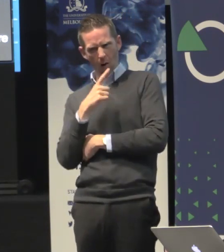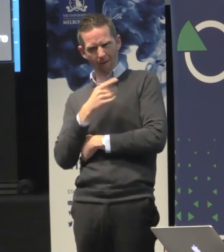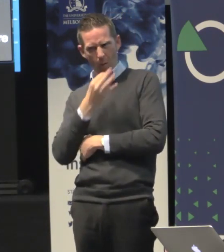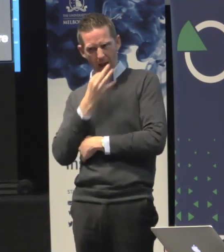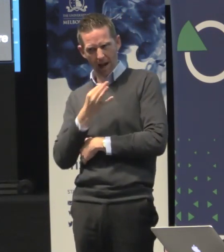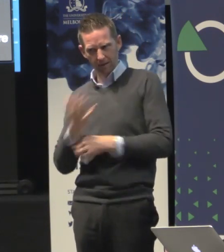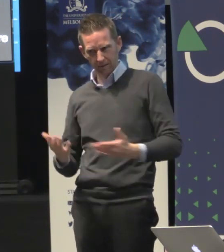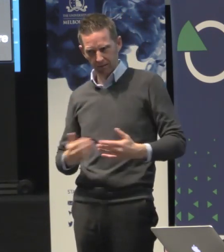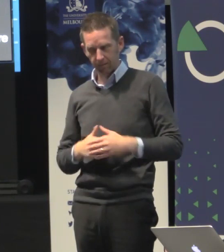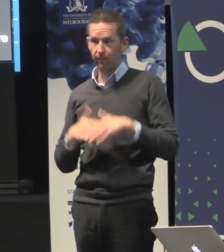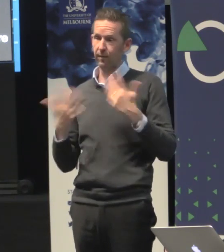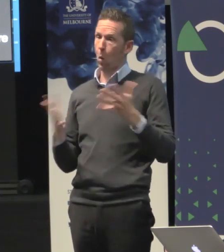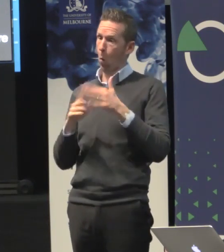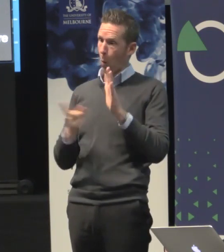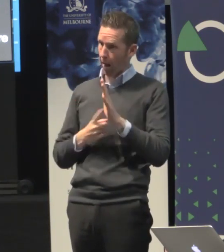Well,